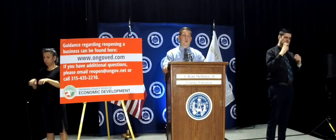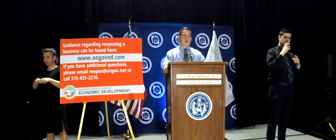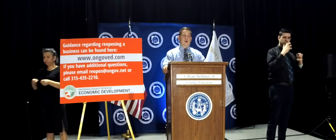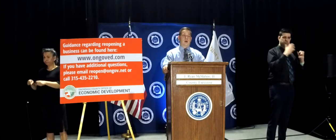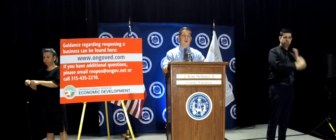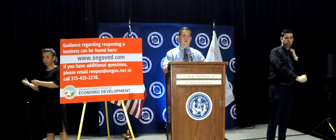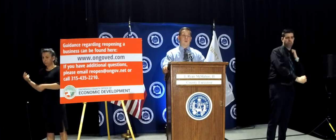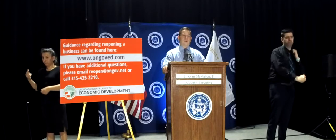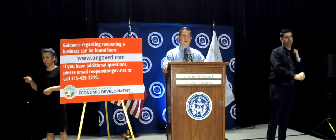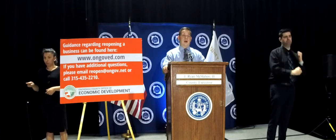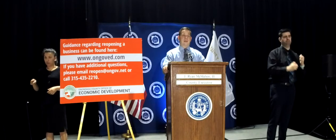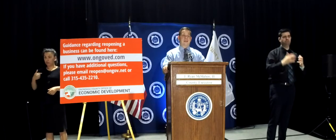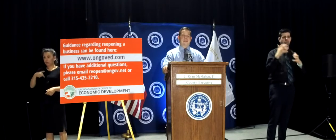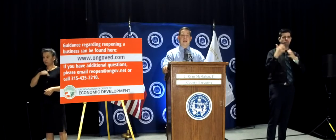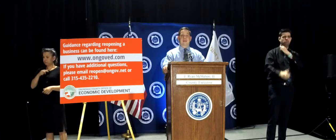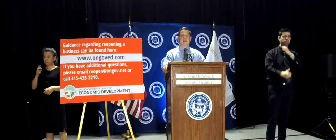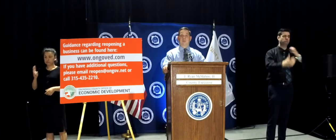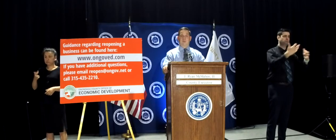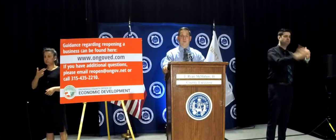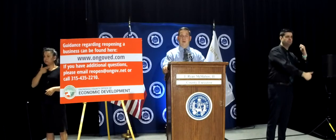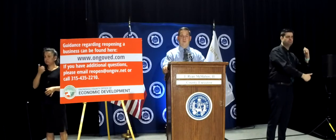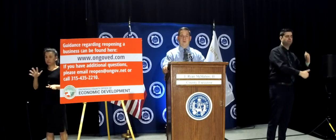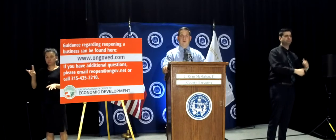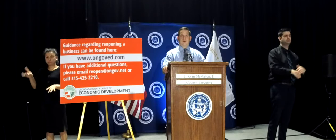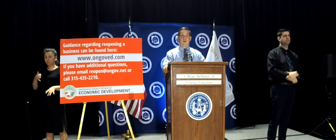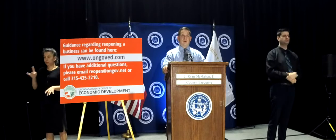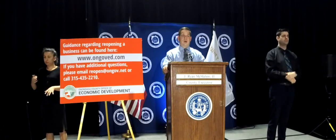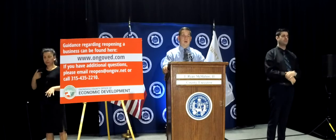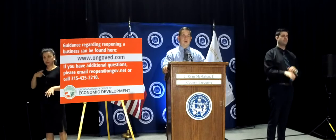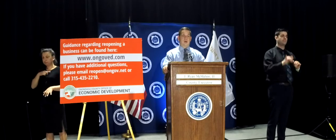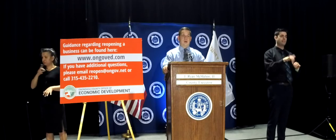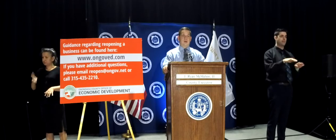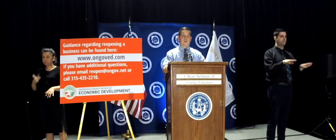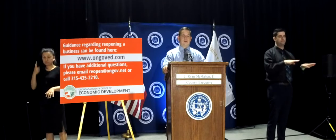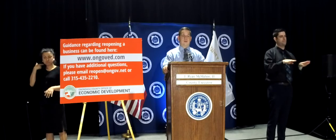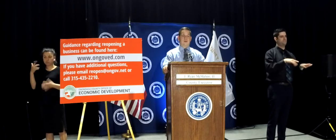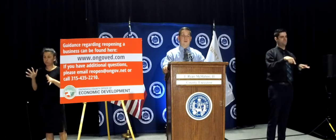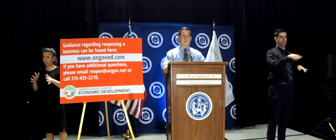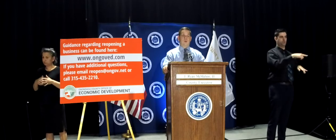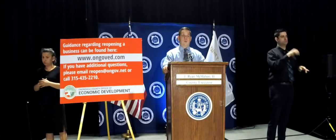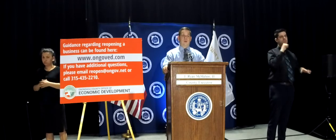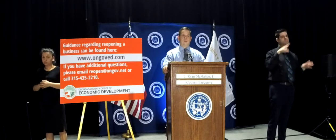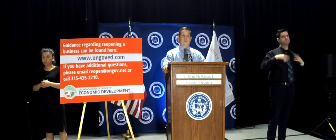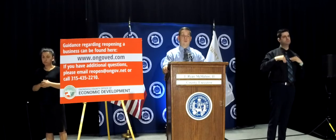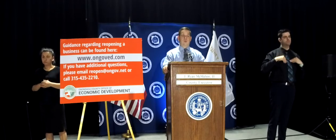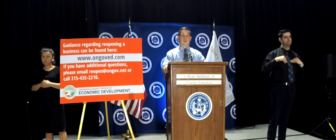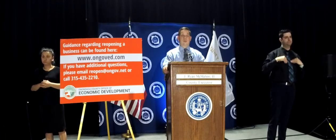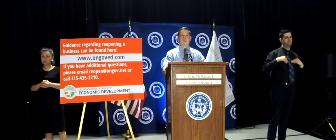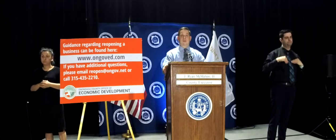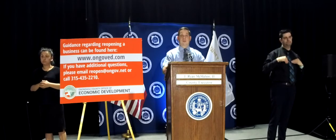so that's not acceptable behavior, and we will